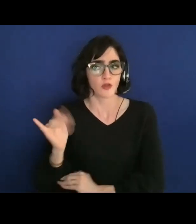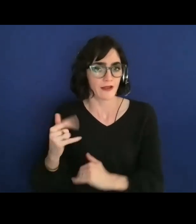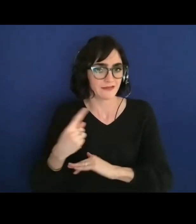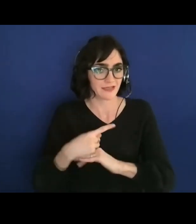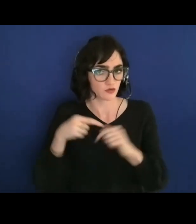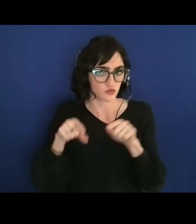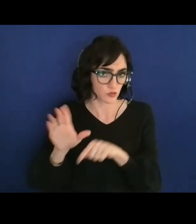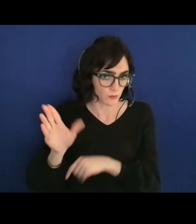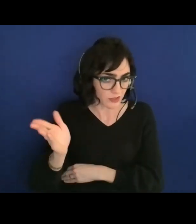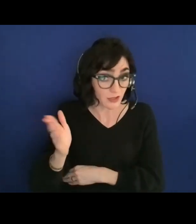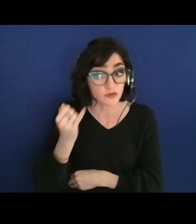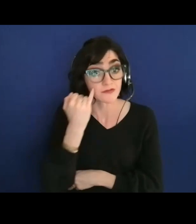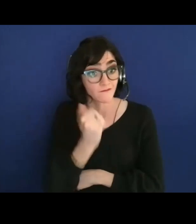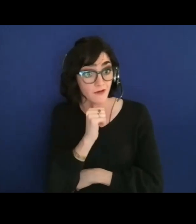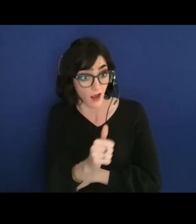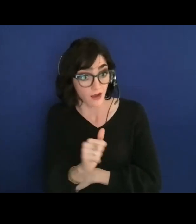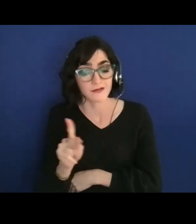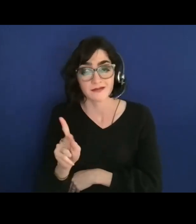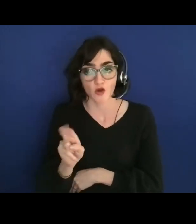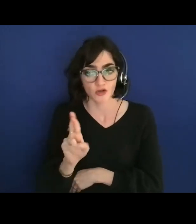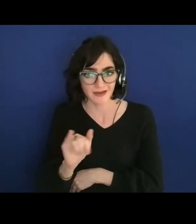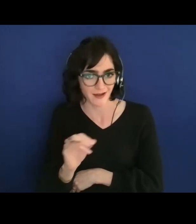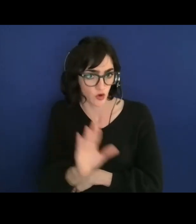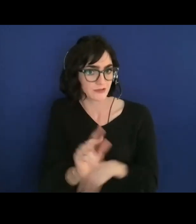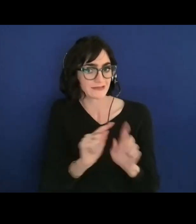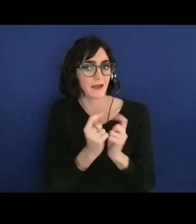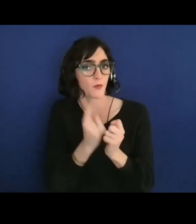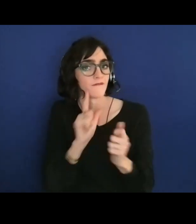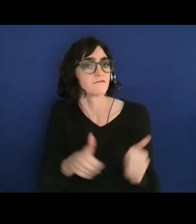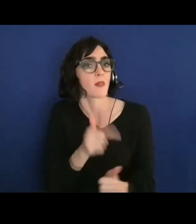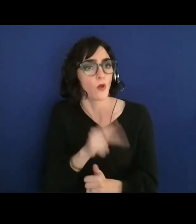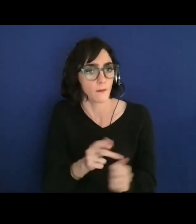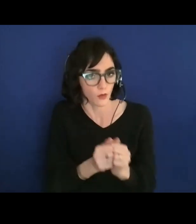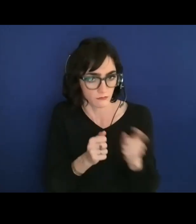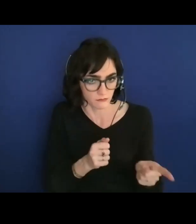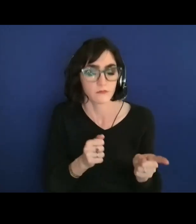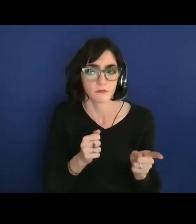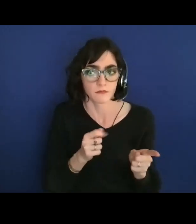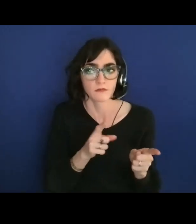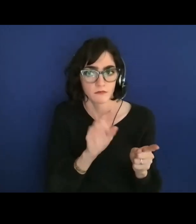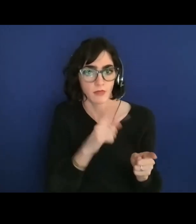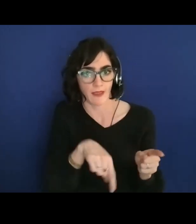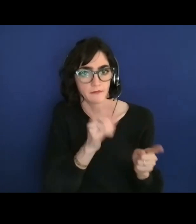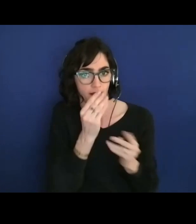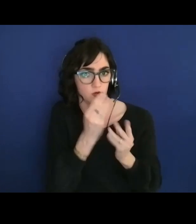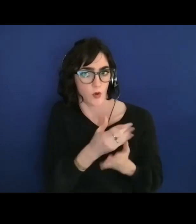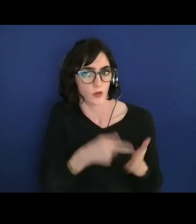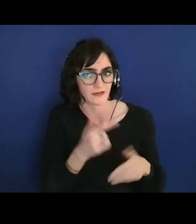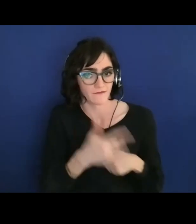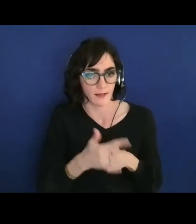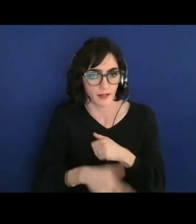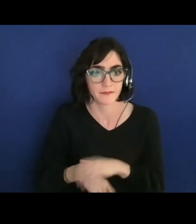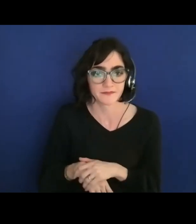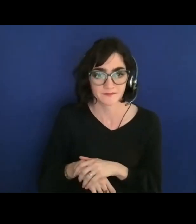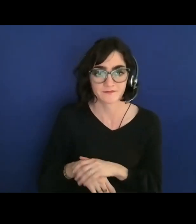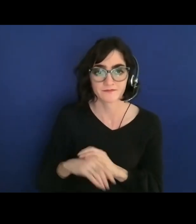not, Carrie and team will follow up with CRIS to update us on what is available. Yeah, I do have a sneaking feeling that they might get to some